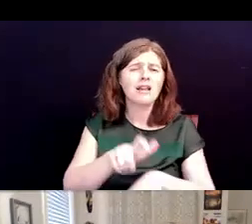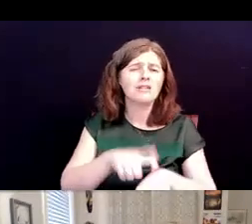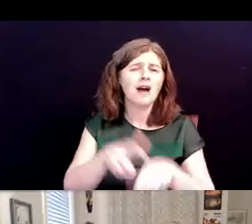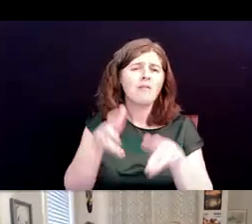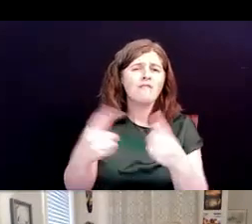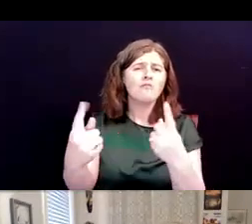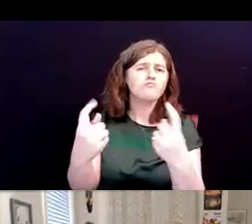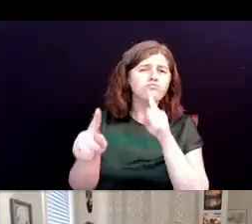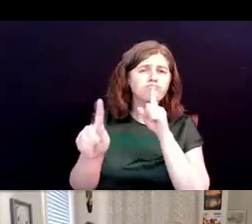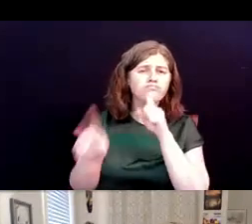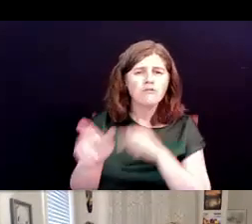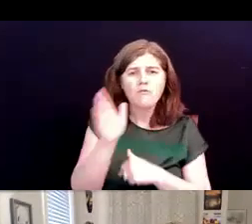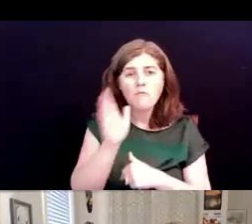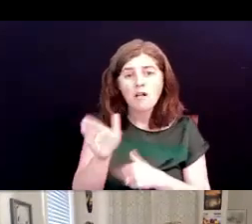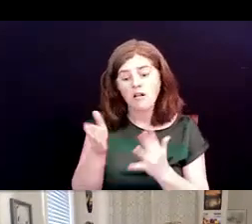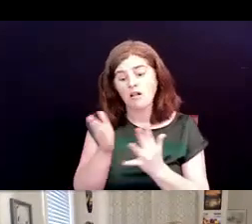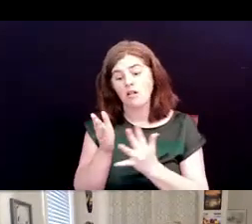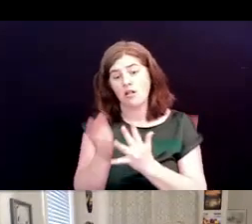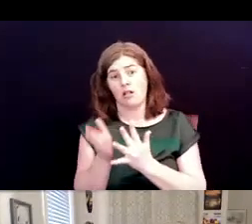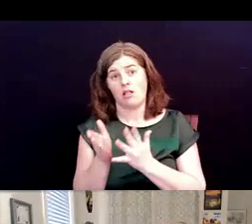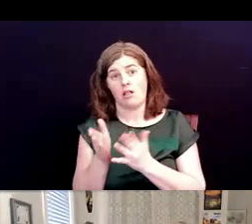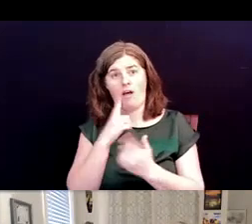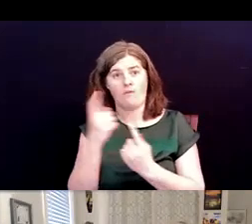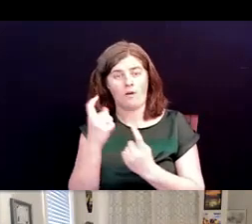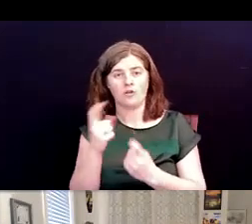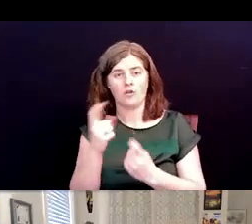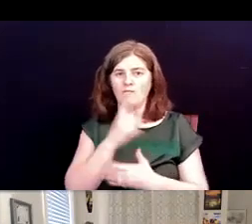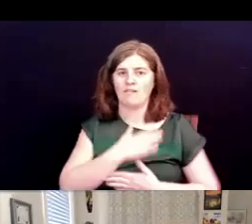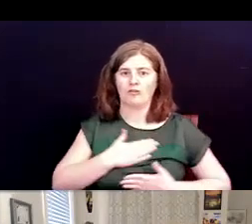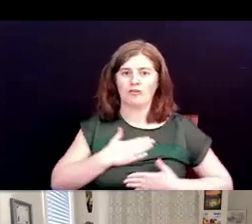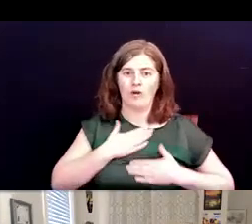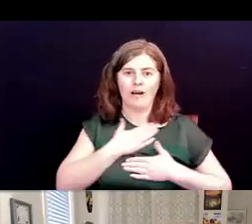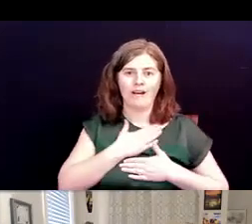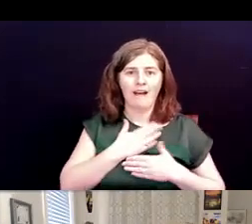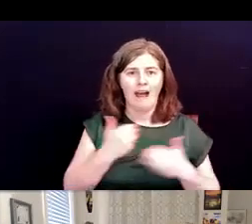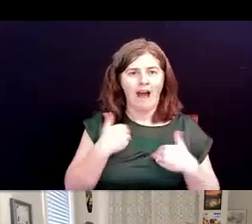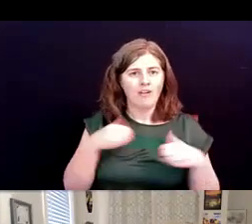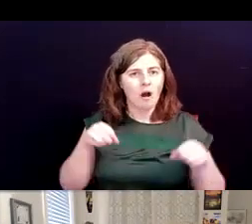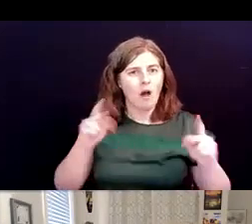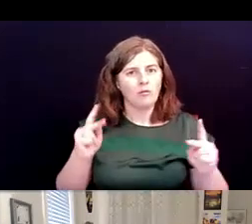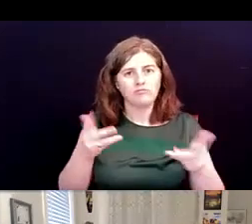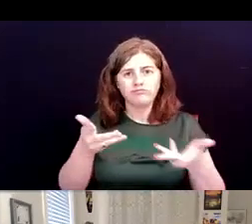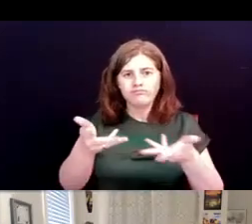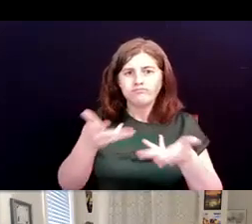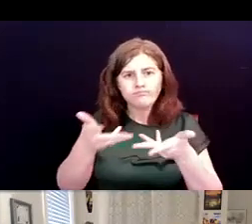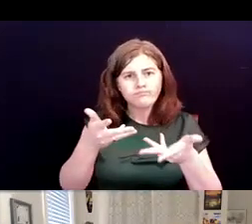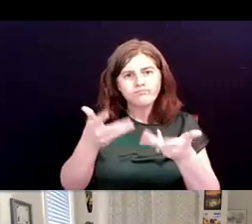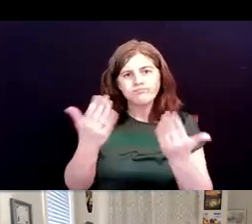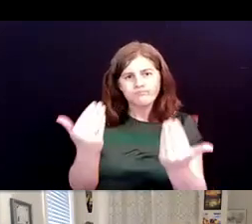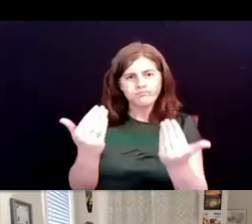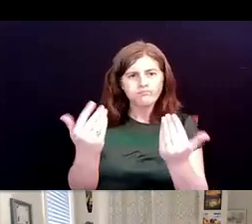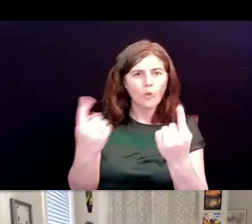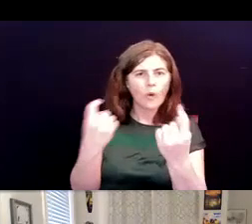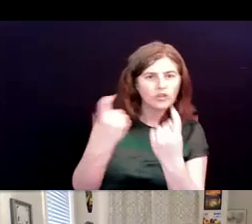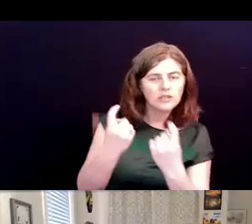as we go at the end of our time today. I do really enjoy having that opportunity to take questions. And